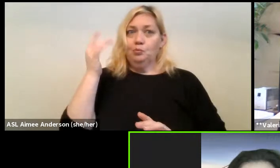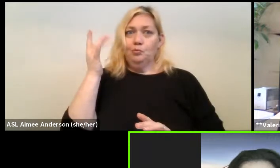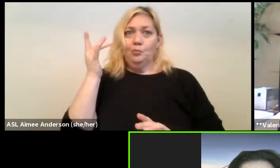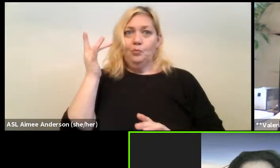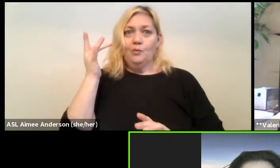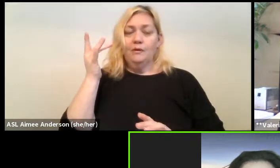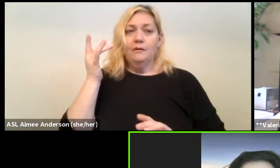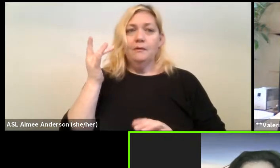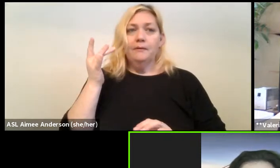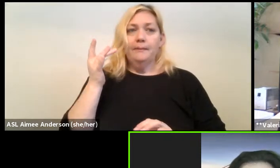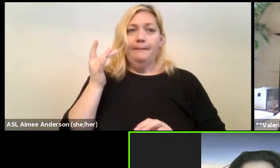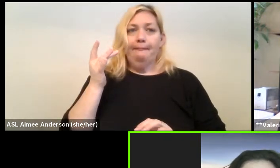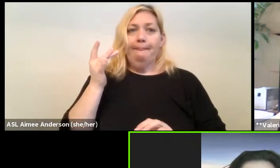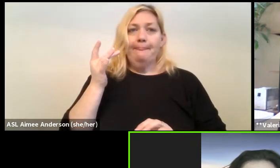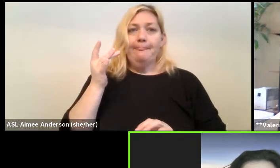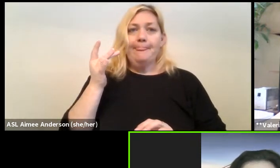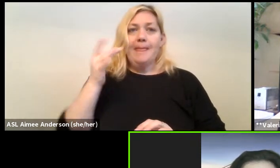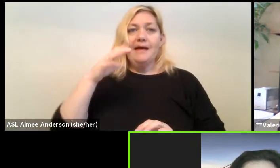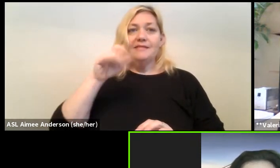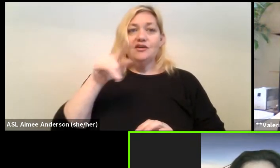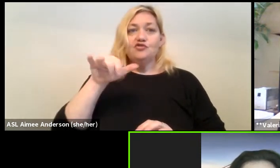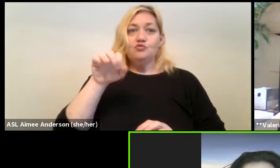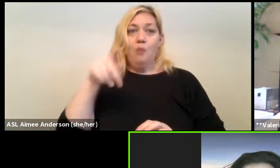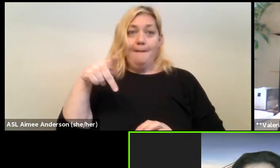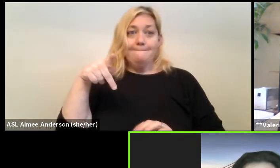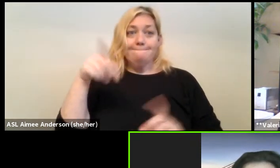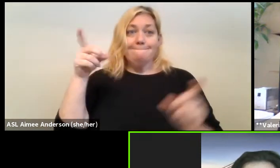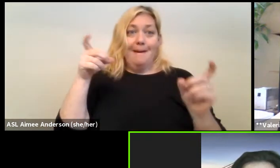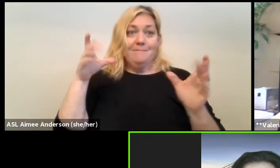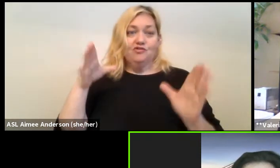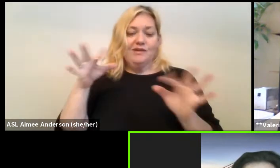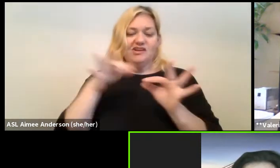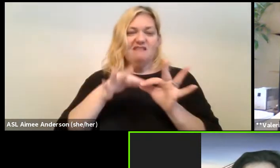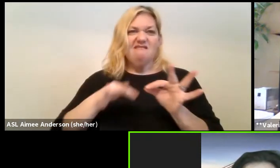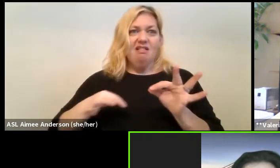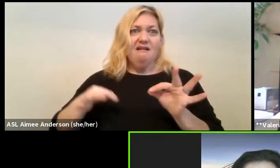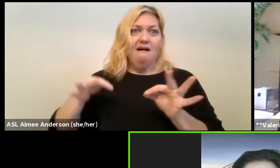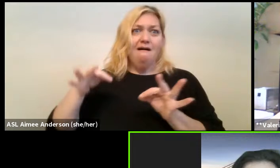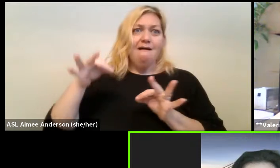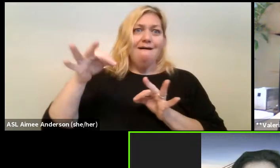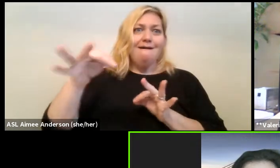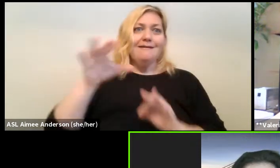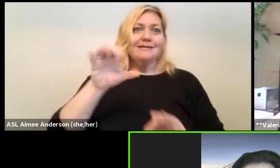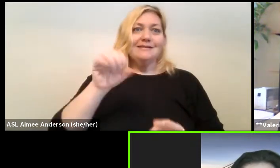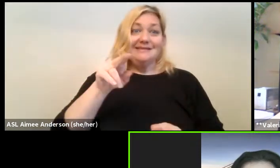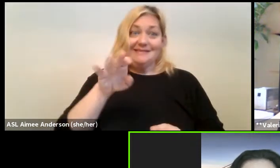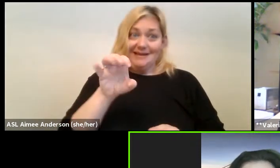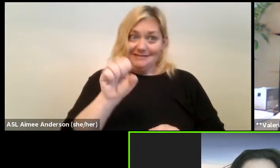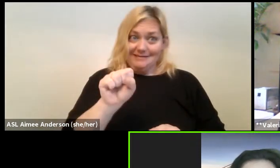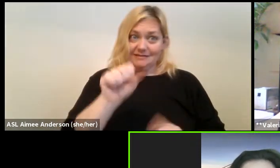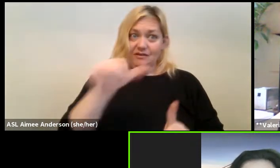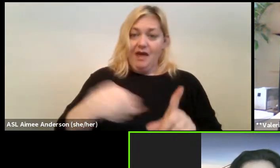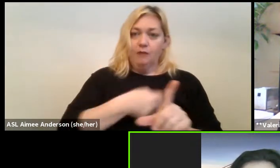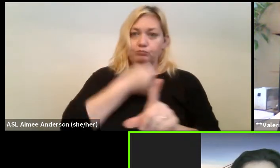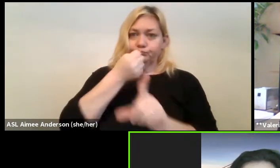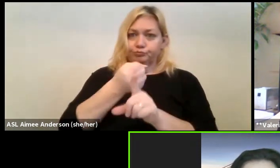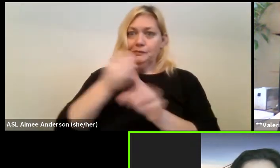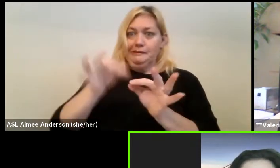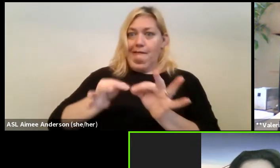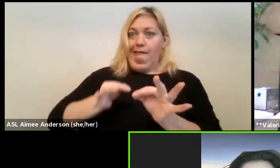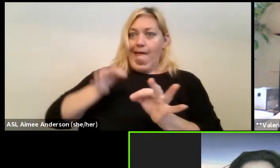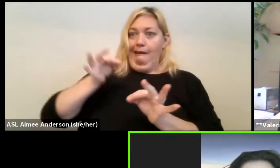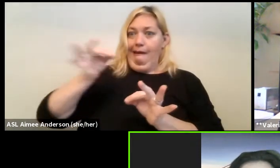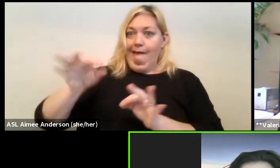because the Trump administration delayed the census, which delayed the maps. And what we want to